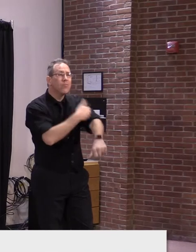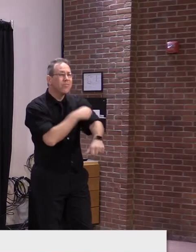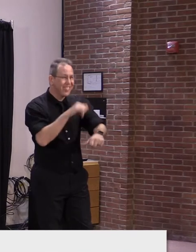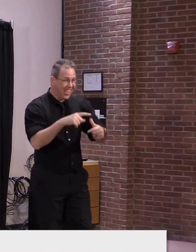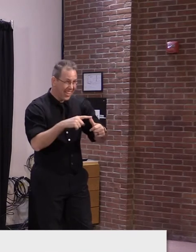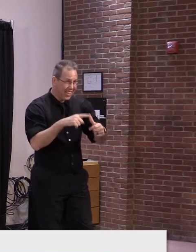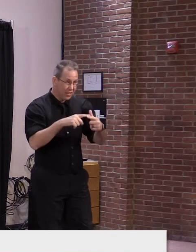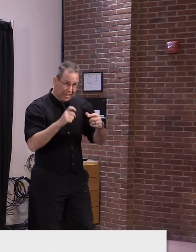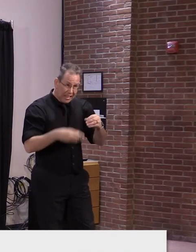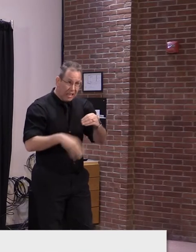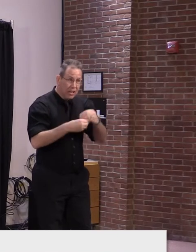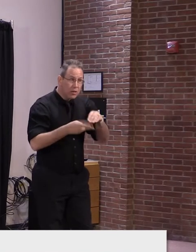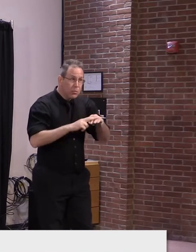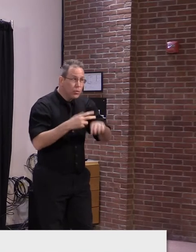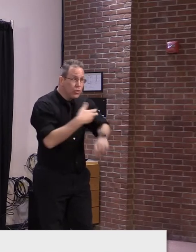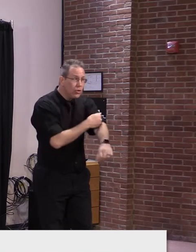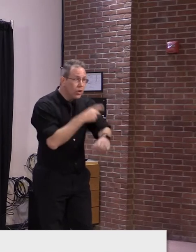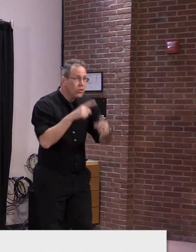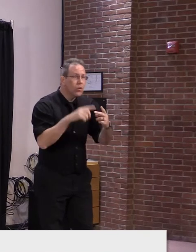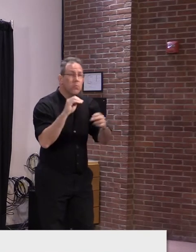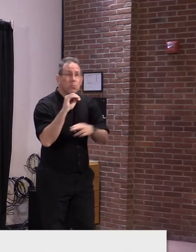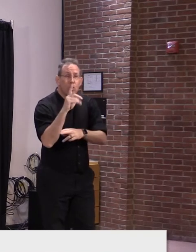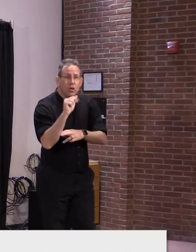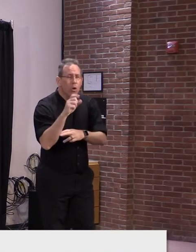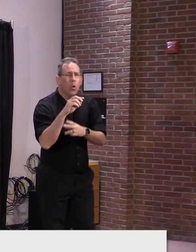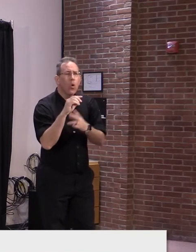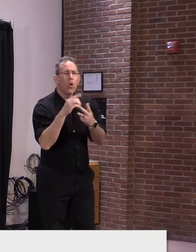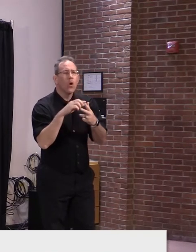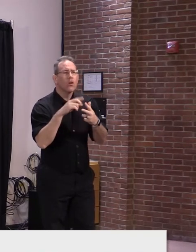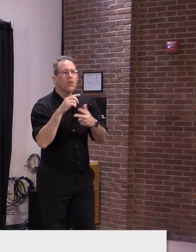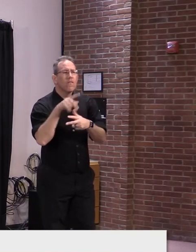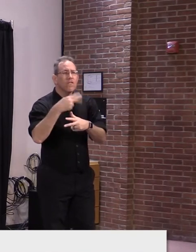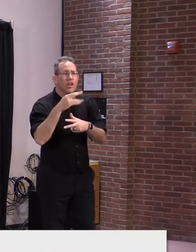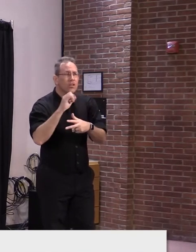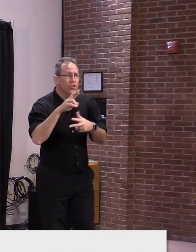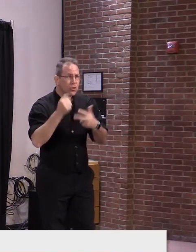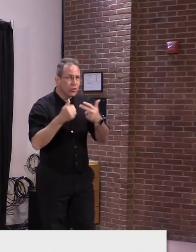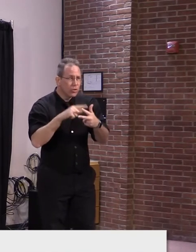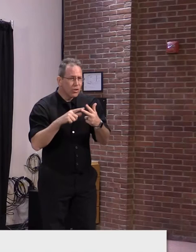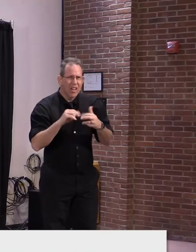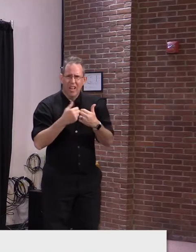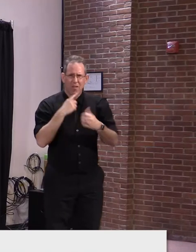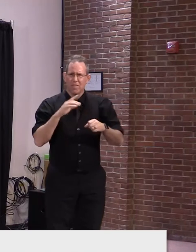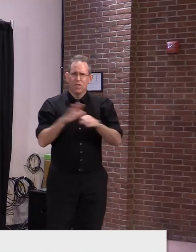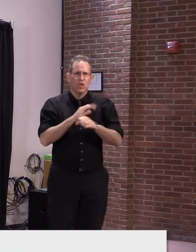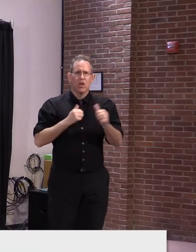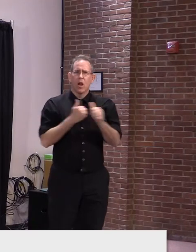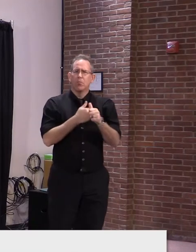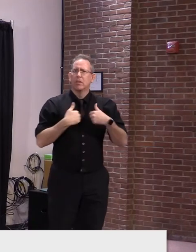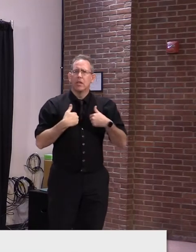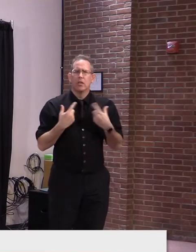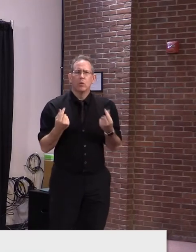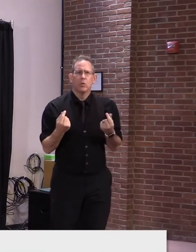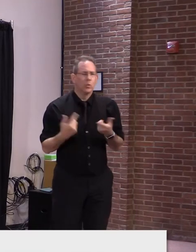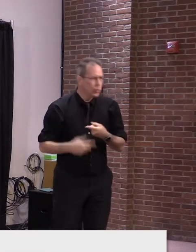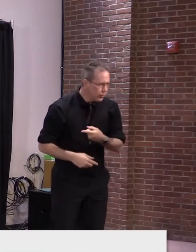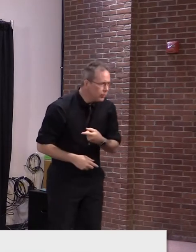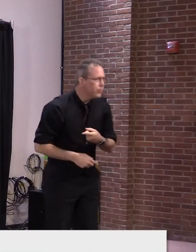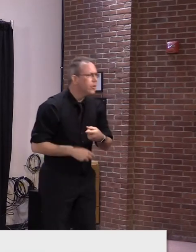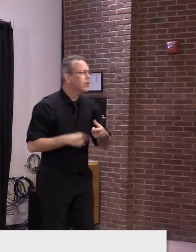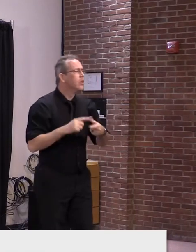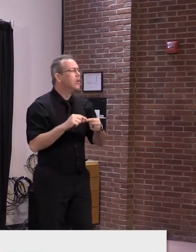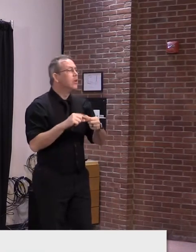properly or fully protected. And I think I've asked this question before for someone who had two J&J shots and not